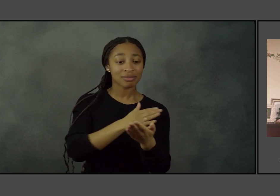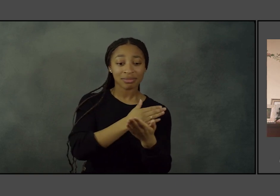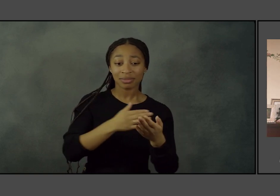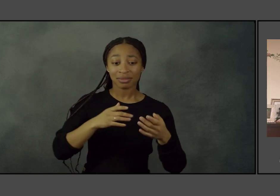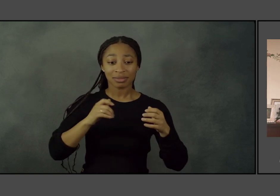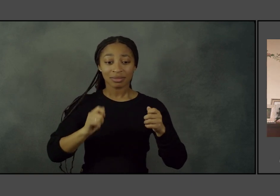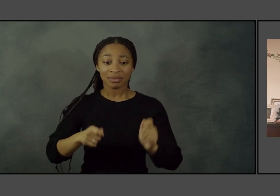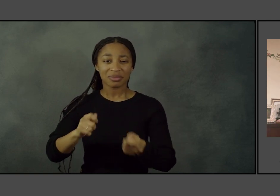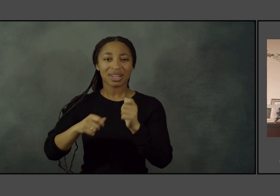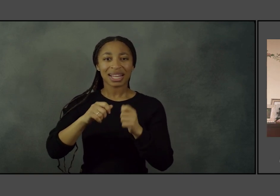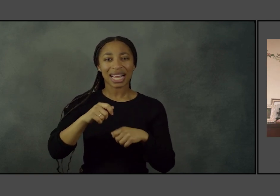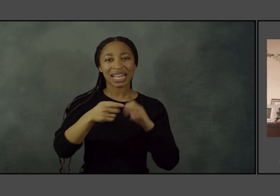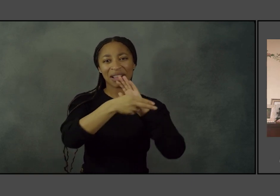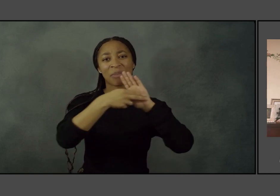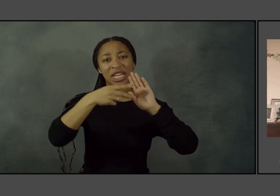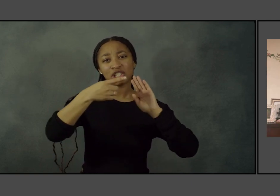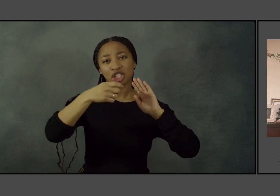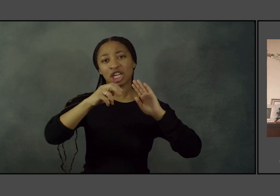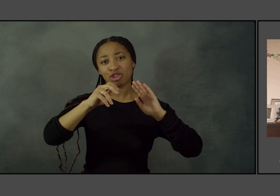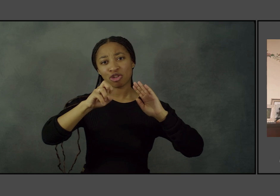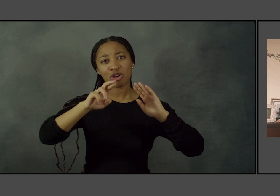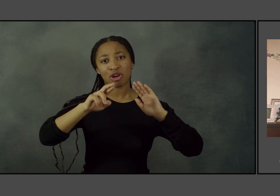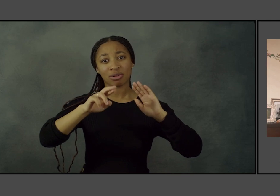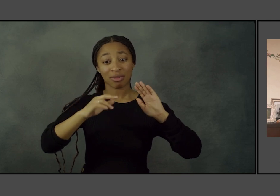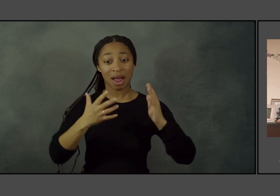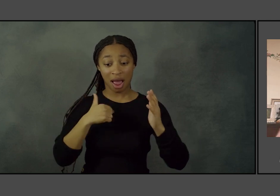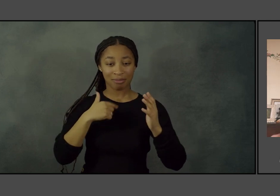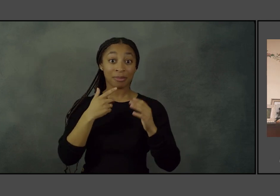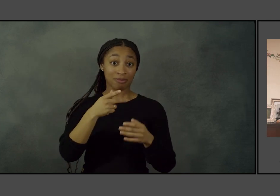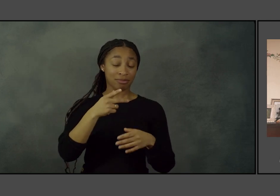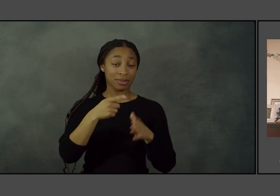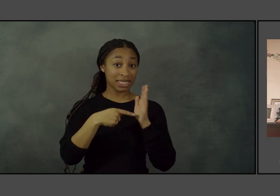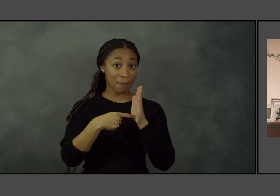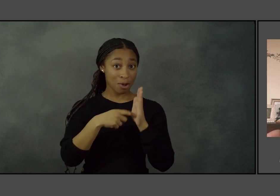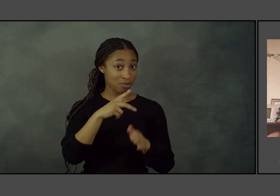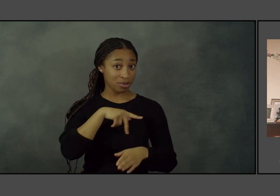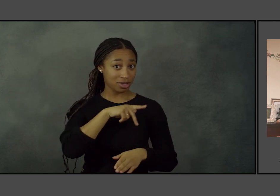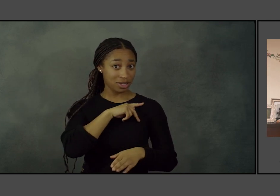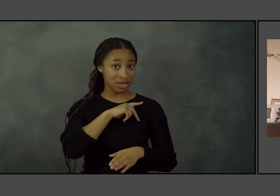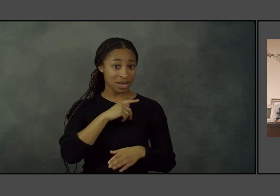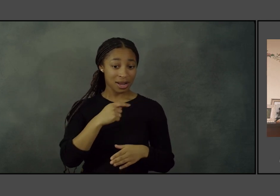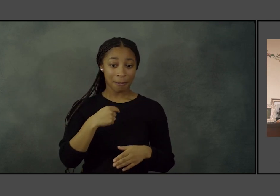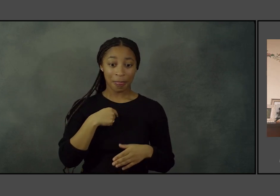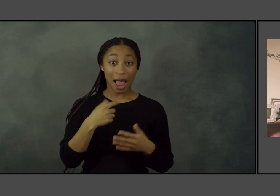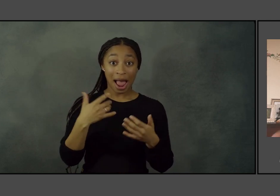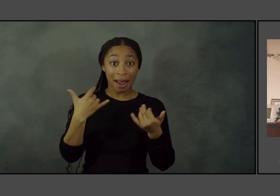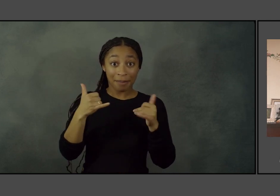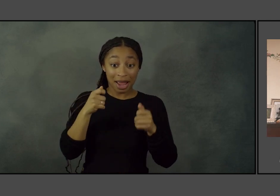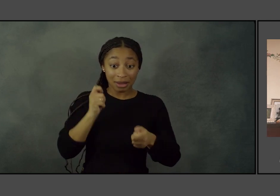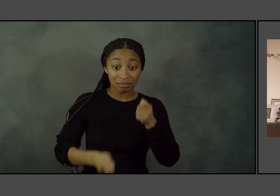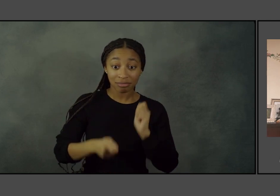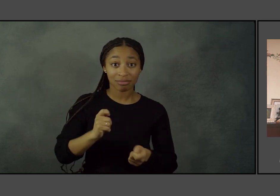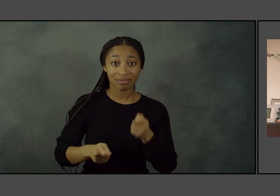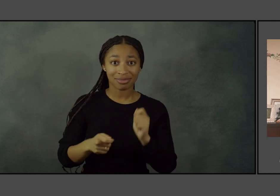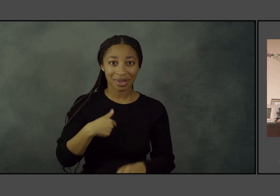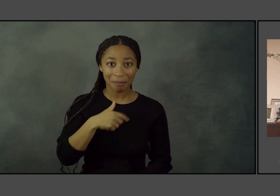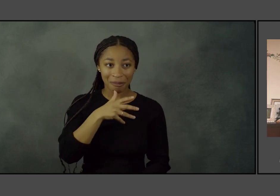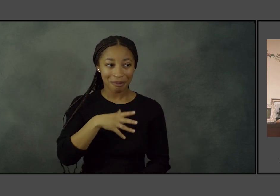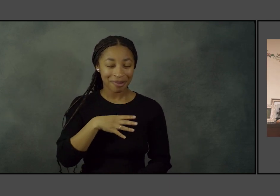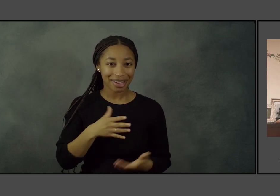like if I didn't, just using myself as an example, I felt like if I didn't bash, I wasn't, even Jerry, we would say